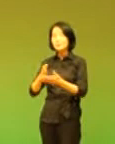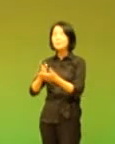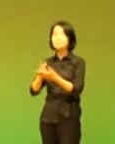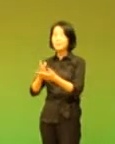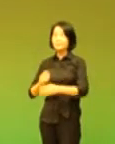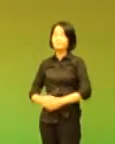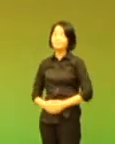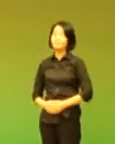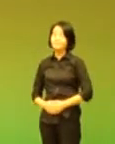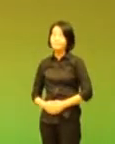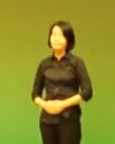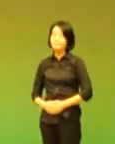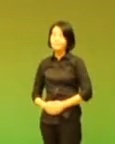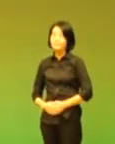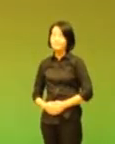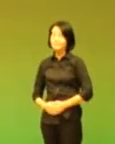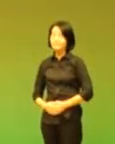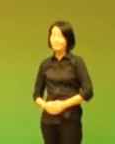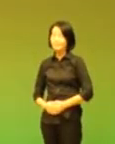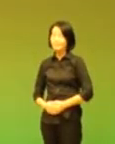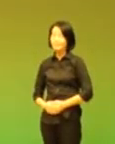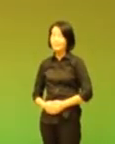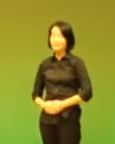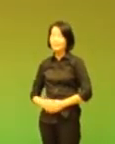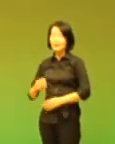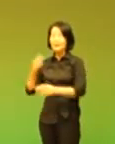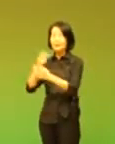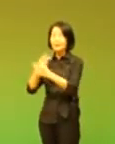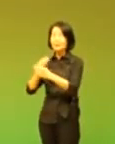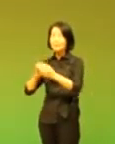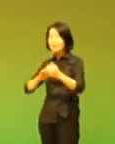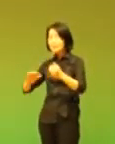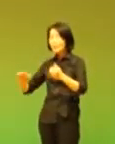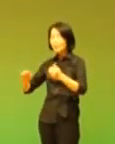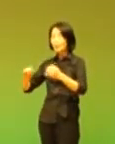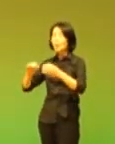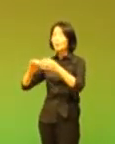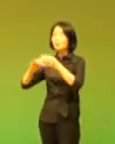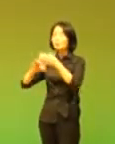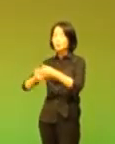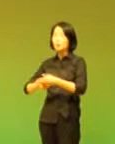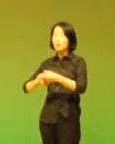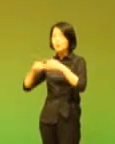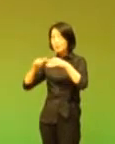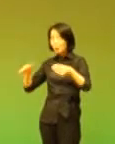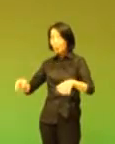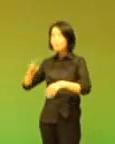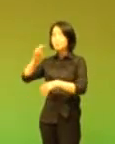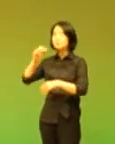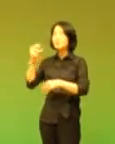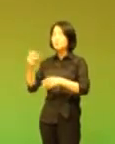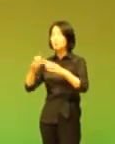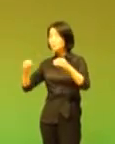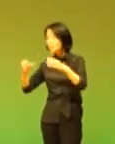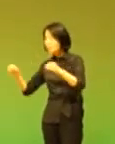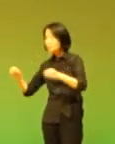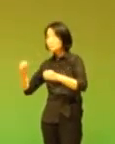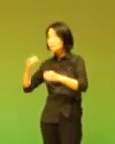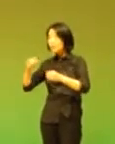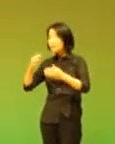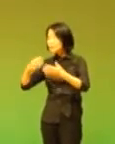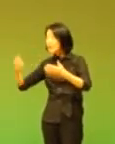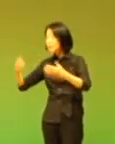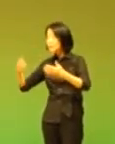NATO, the North Atlantic Treaty Organization, includes 28 countries, 3 of them who have their own nuclear